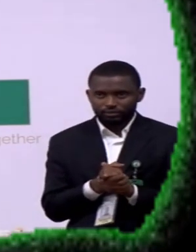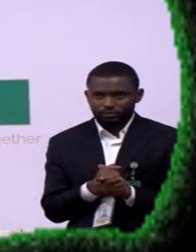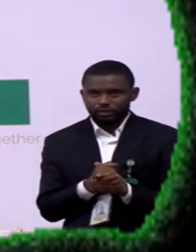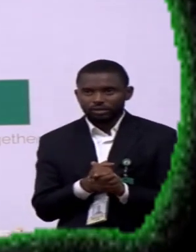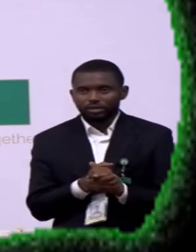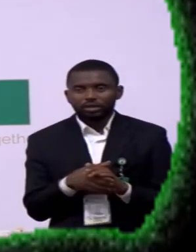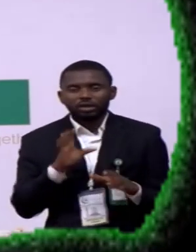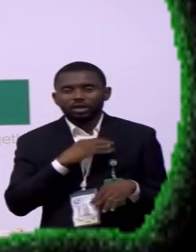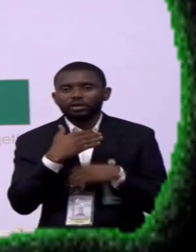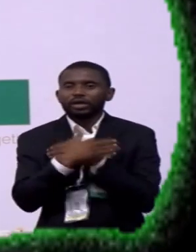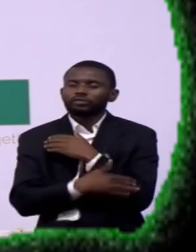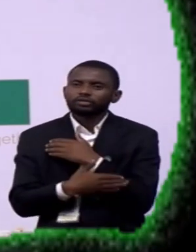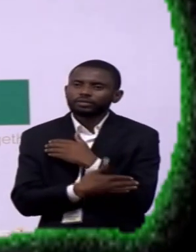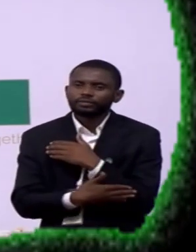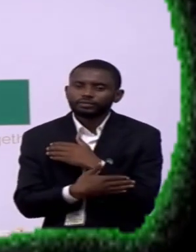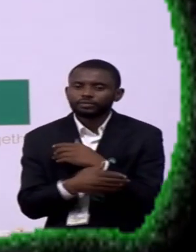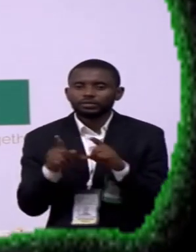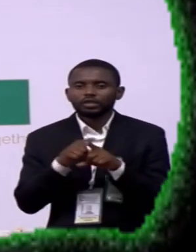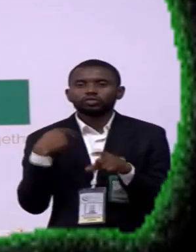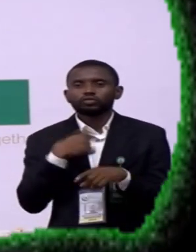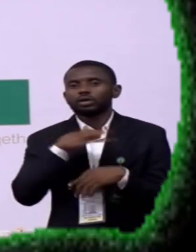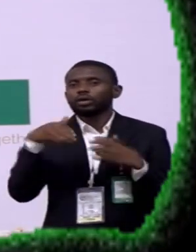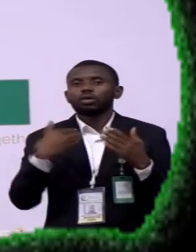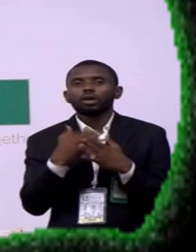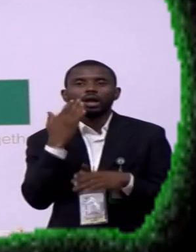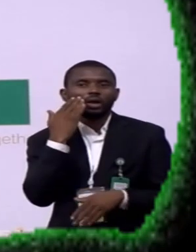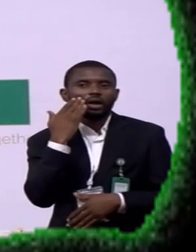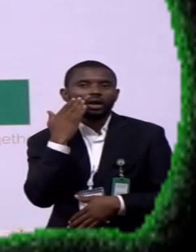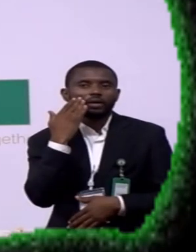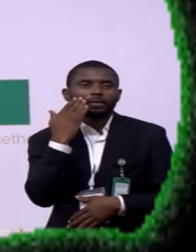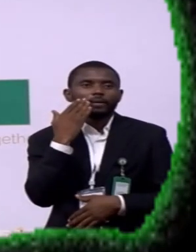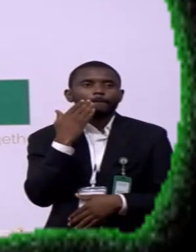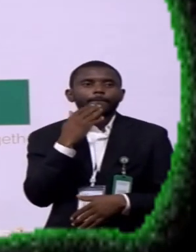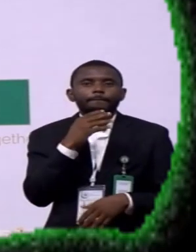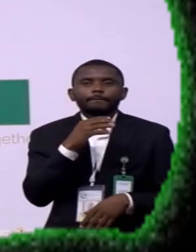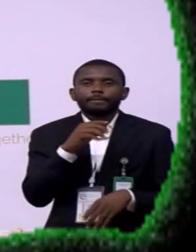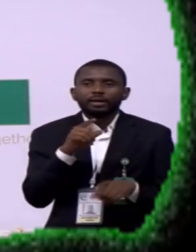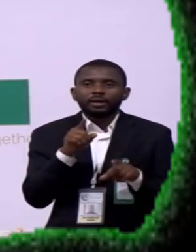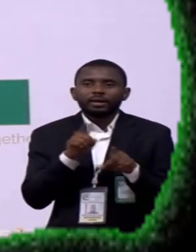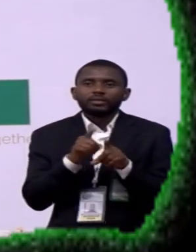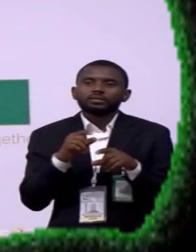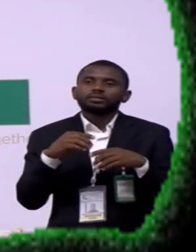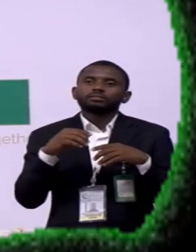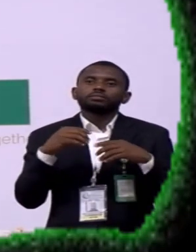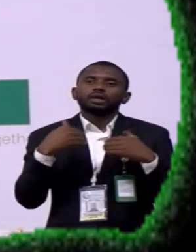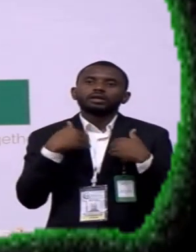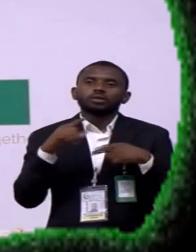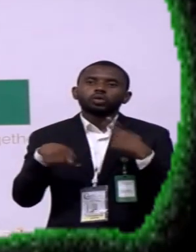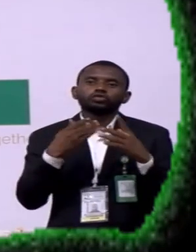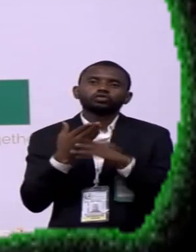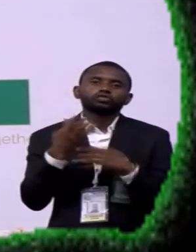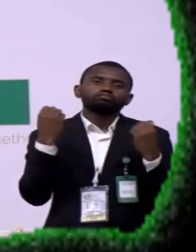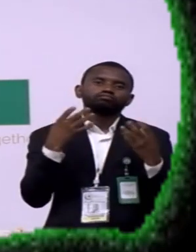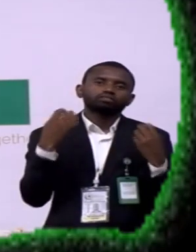Our country, as we are all aware, has gone through numerous challenges in the